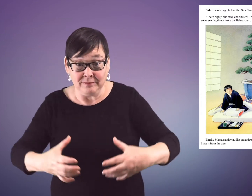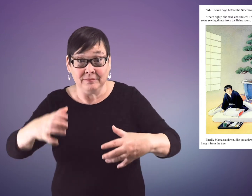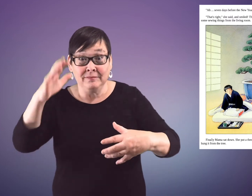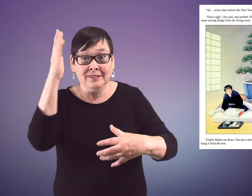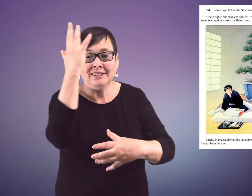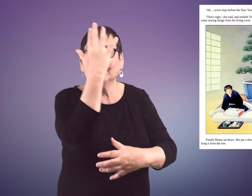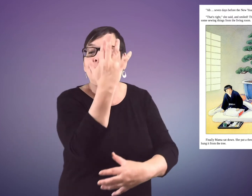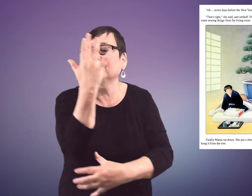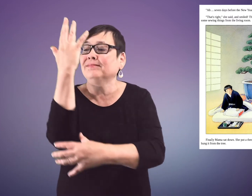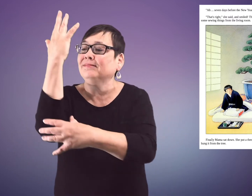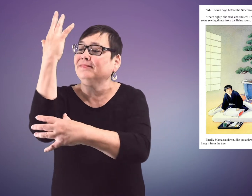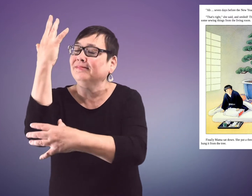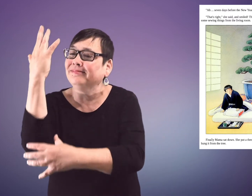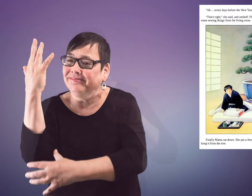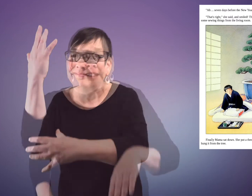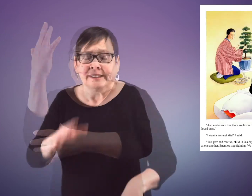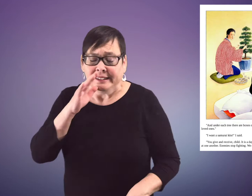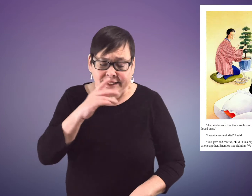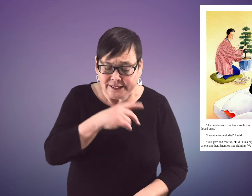right," she said and smiled.